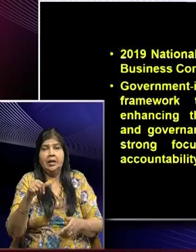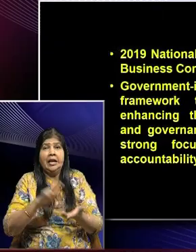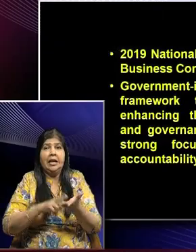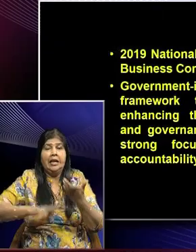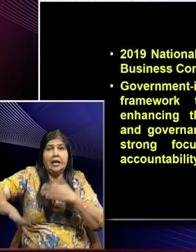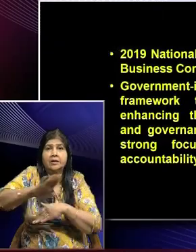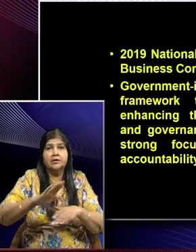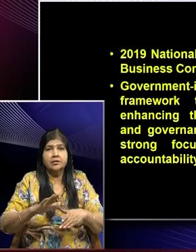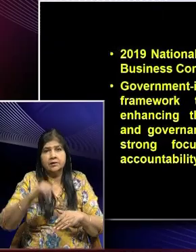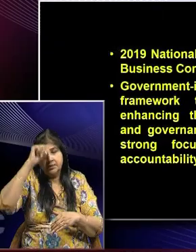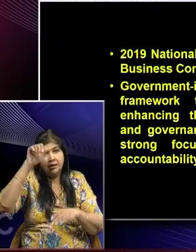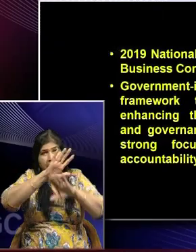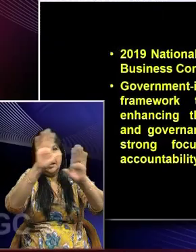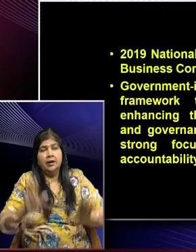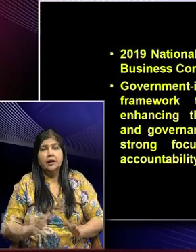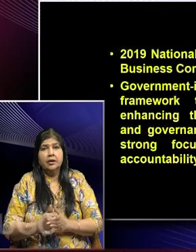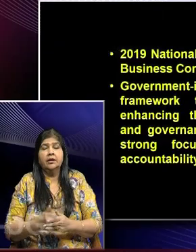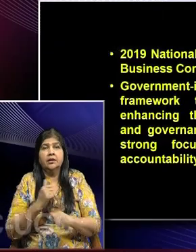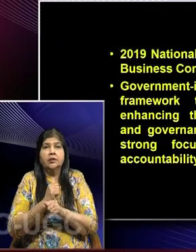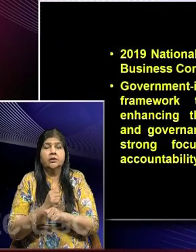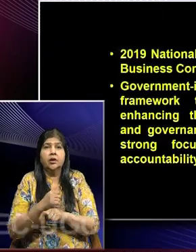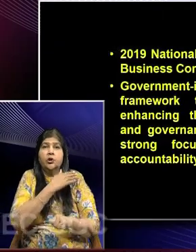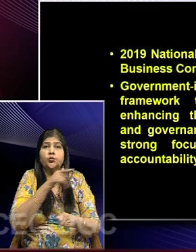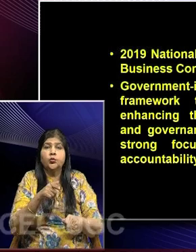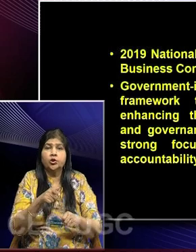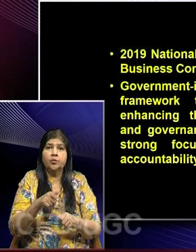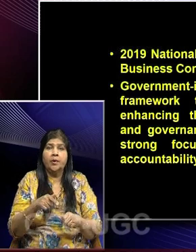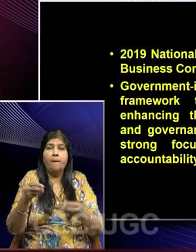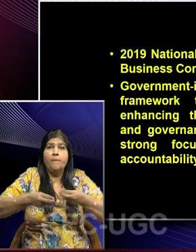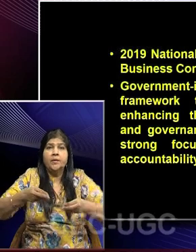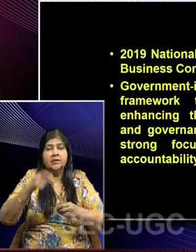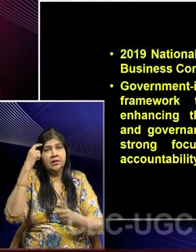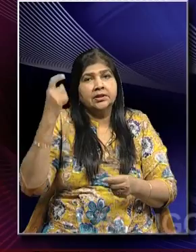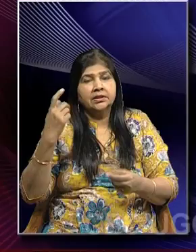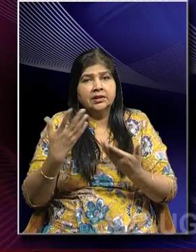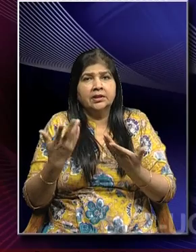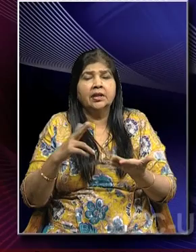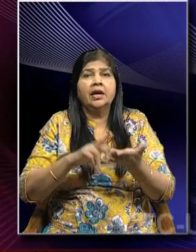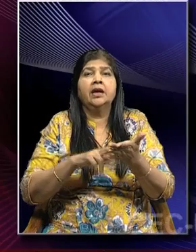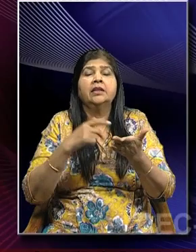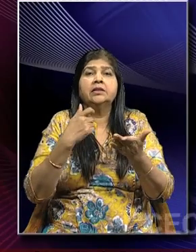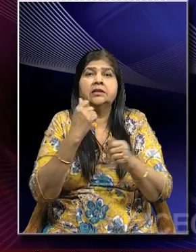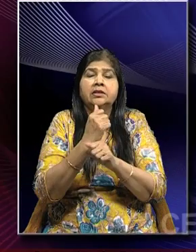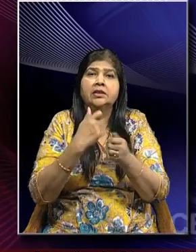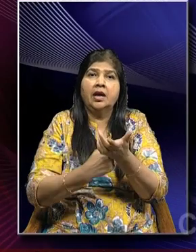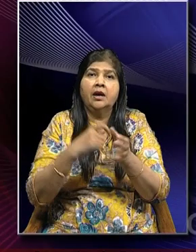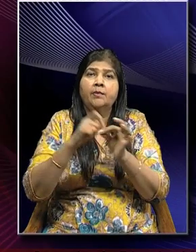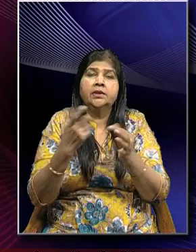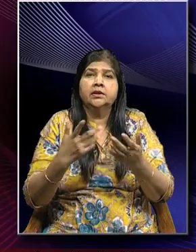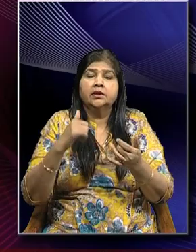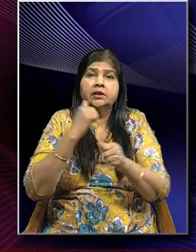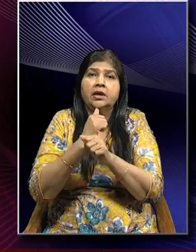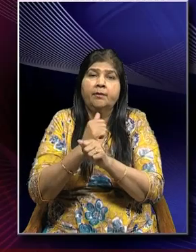on Responsible Business Conduct. Now you must be thinking what this NGRBC is. It is actually a